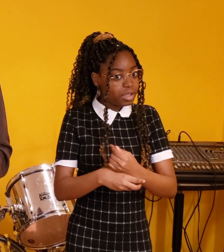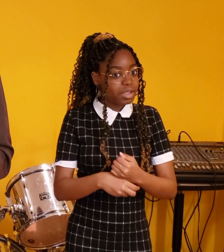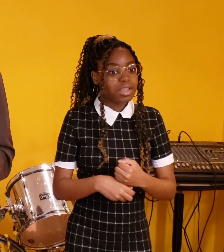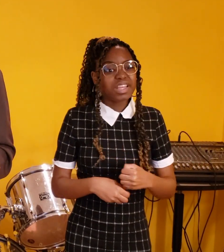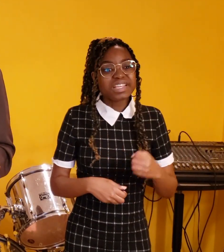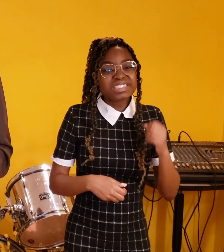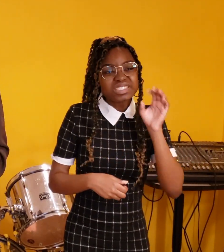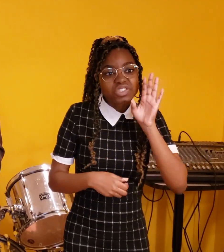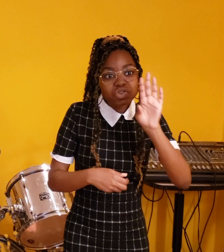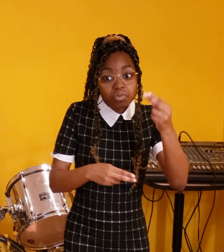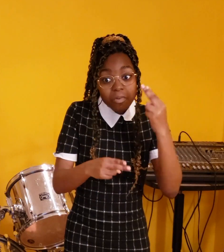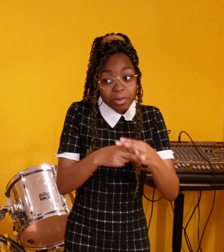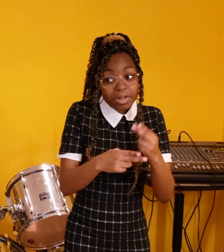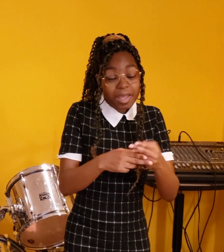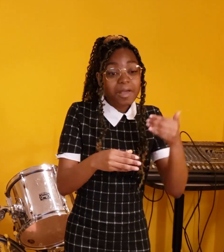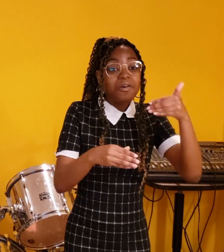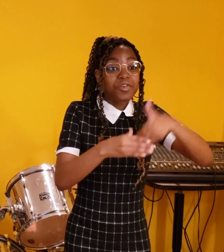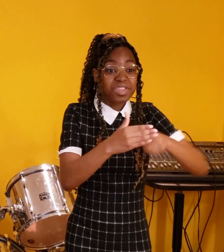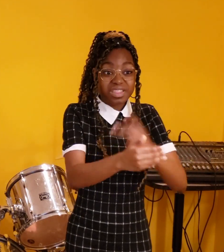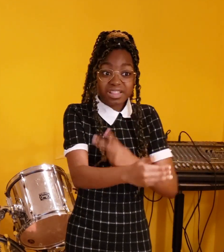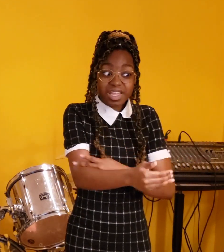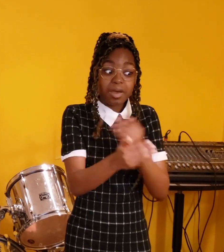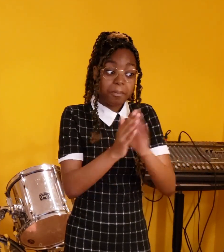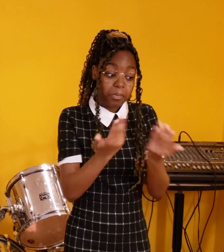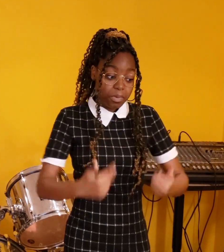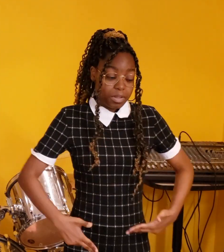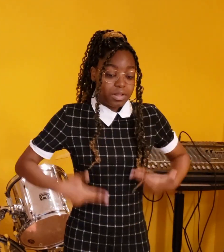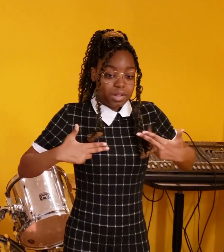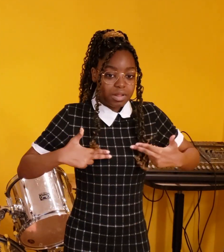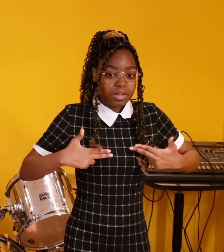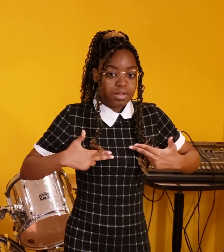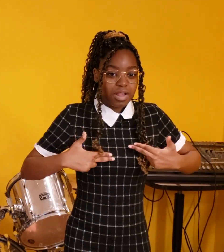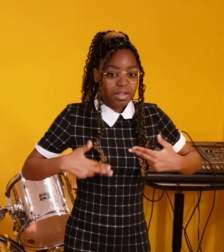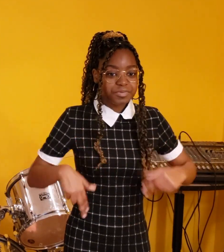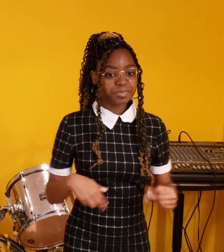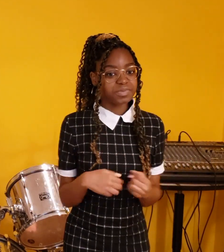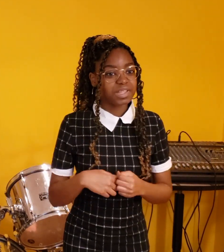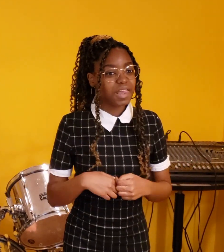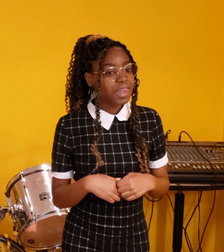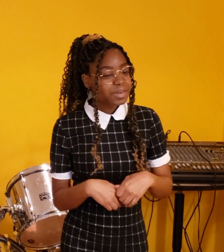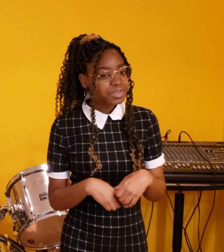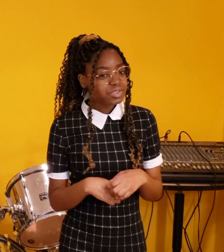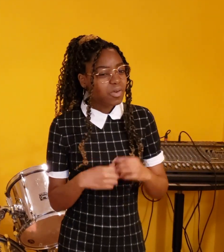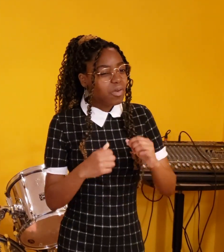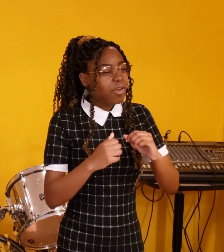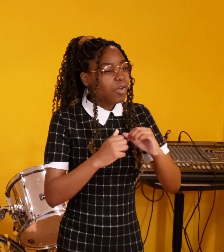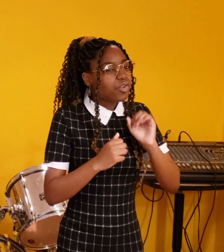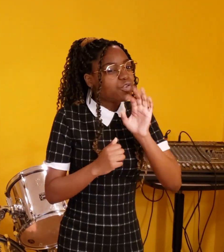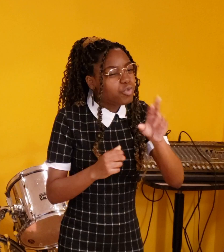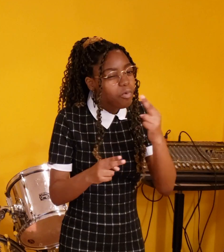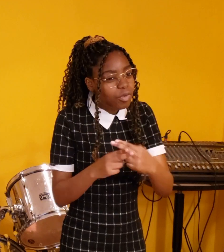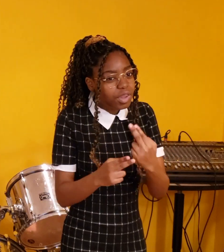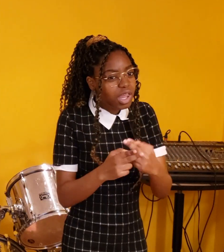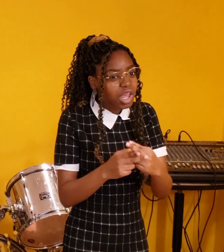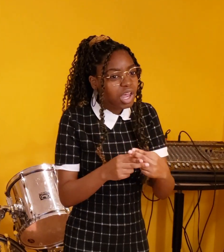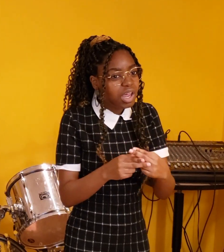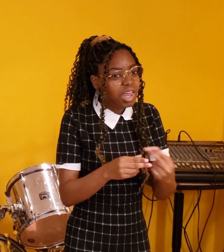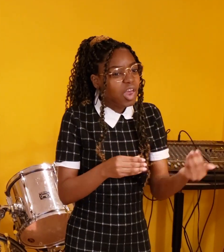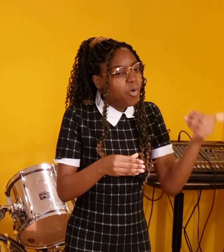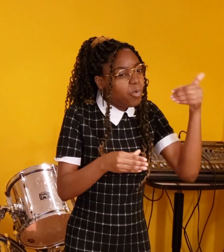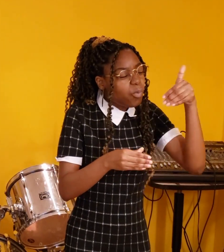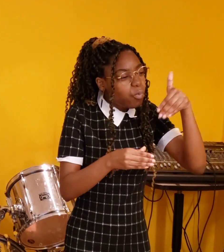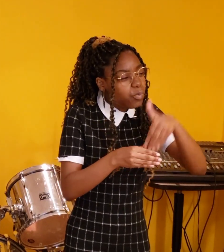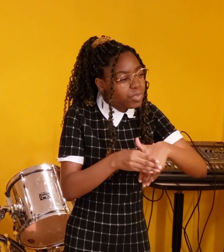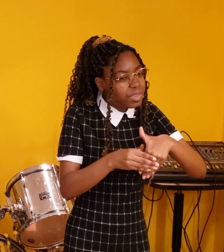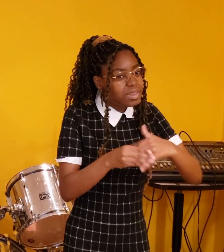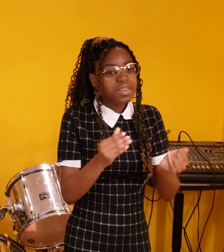written down in the lamb's book of life? Now, how do you get your name written down in the book of the life, in the book of life of the